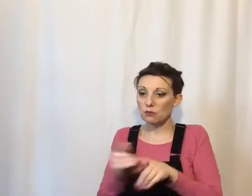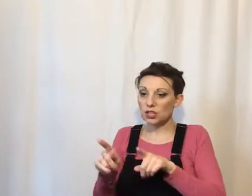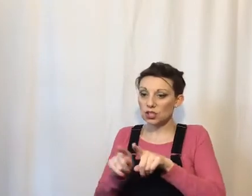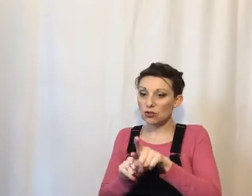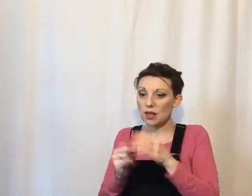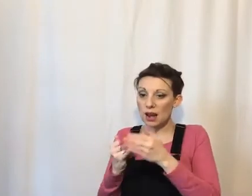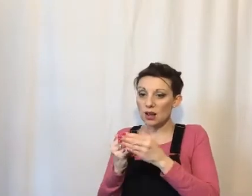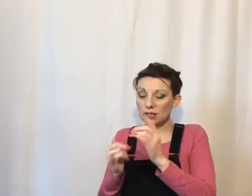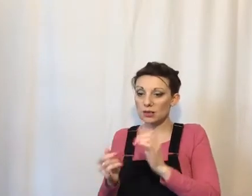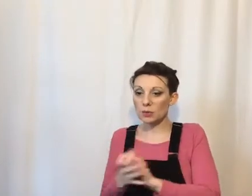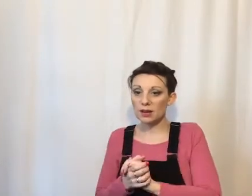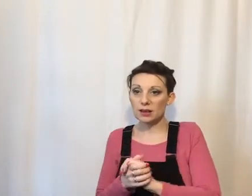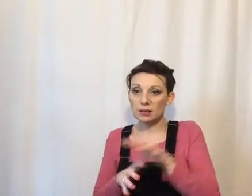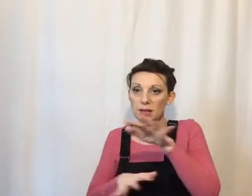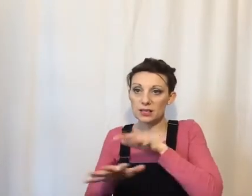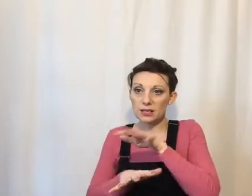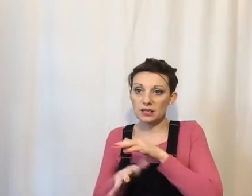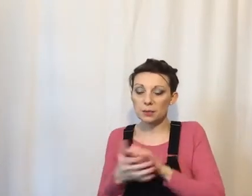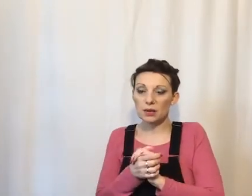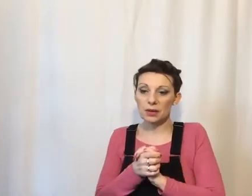just try that last little bit, because it mixes things up a little bit.